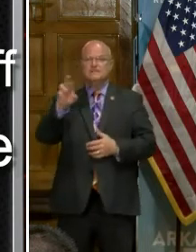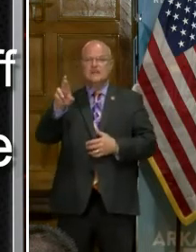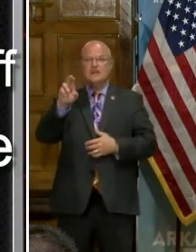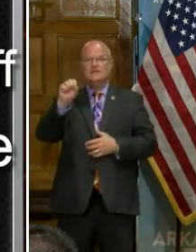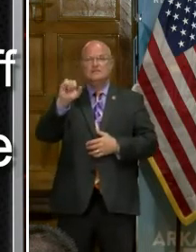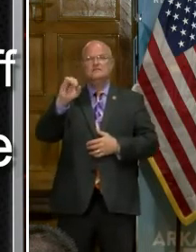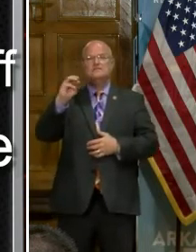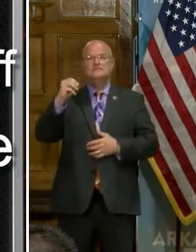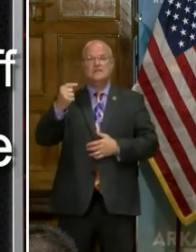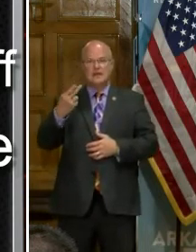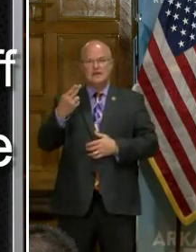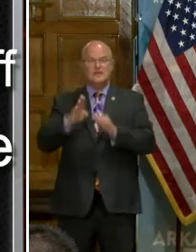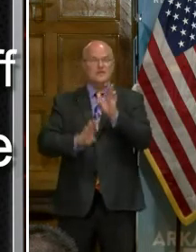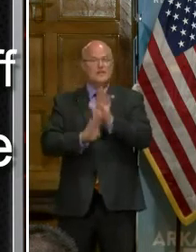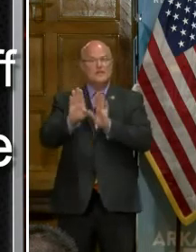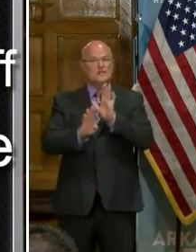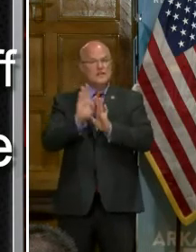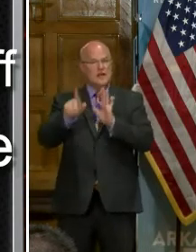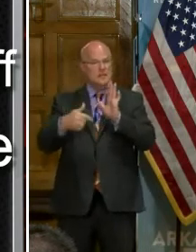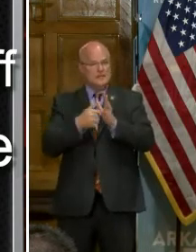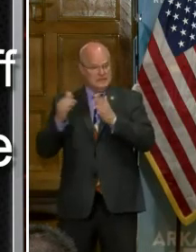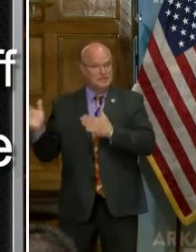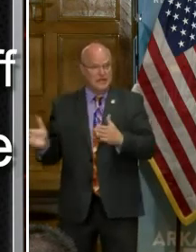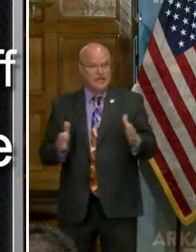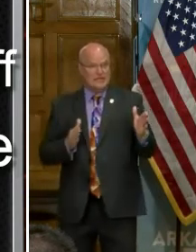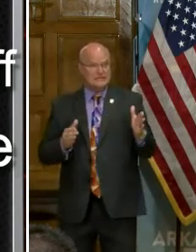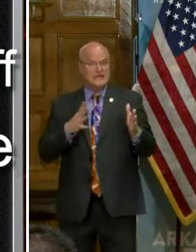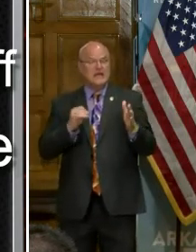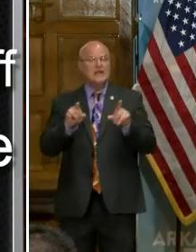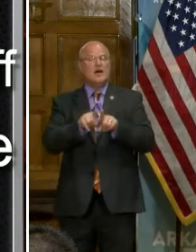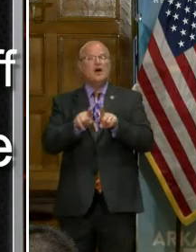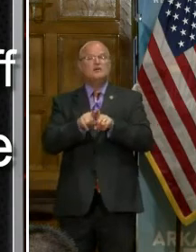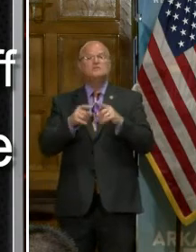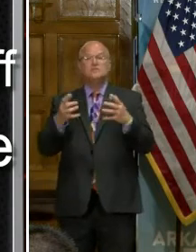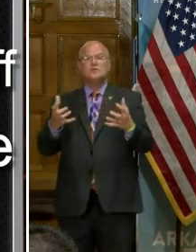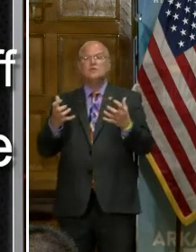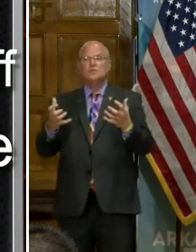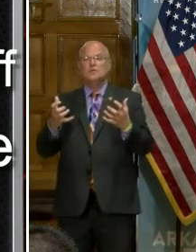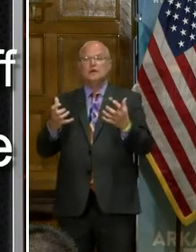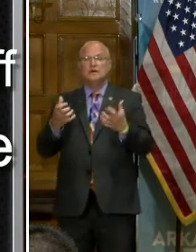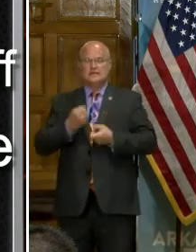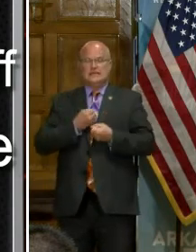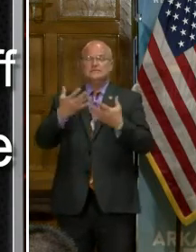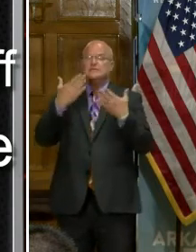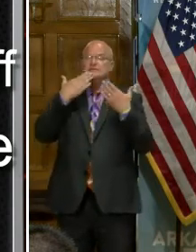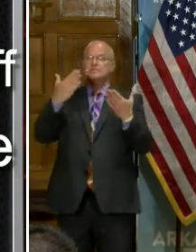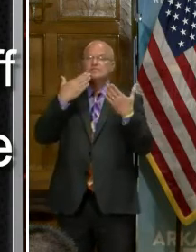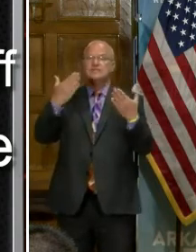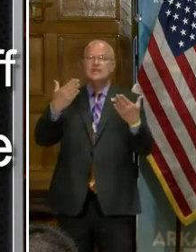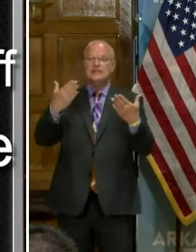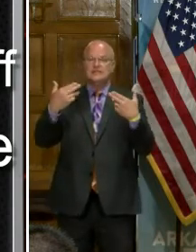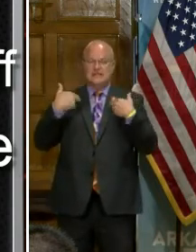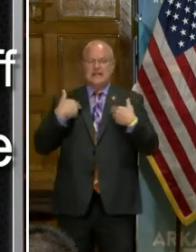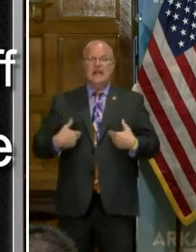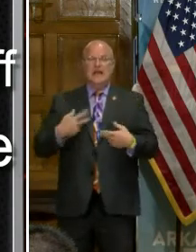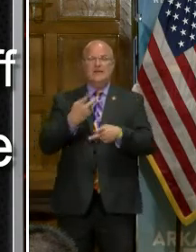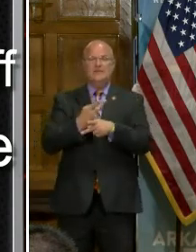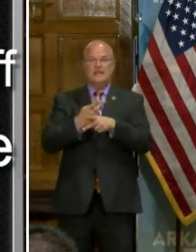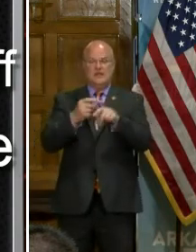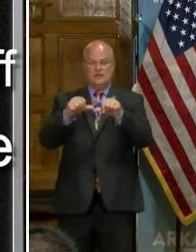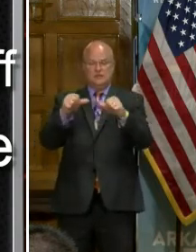Smith for developing these plans, and I also want to express appreciation to the Health